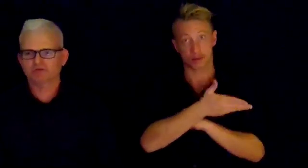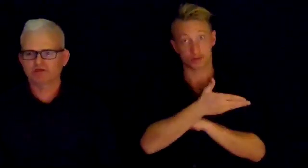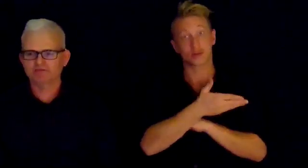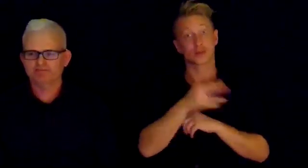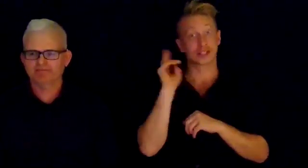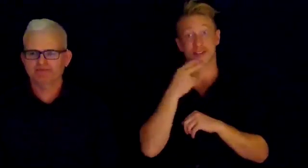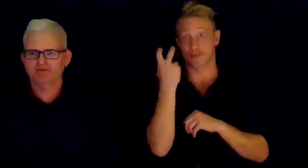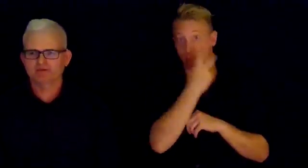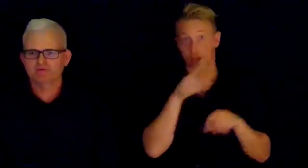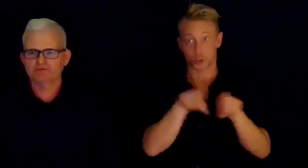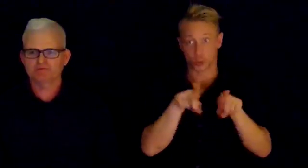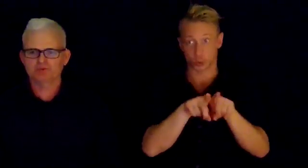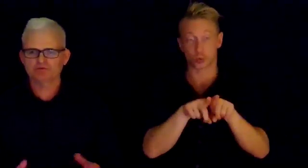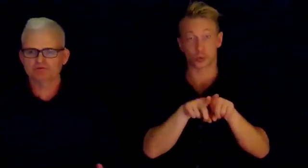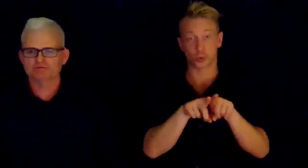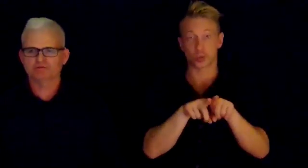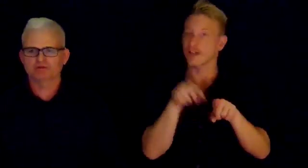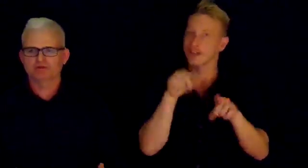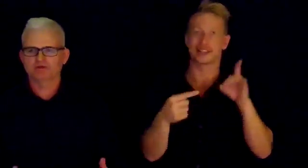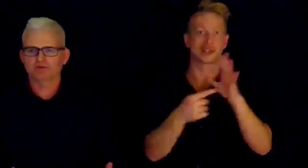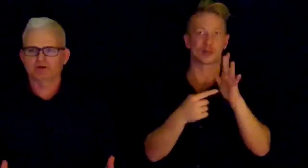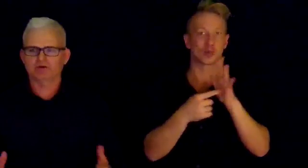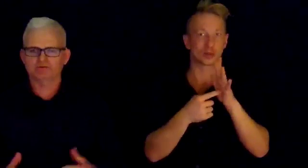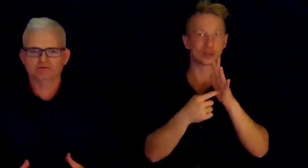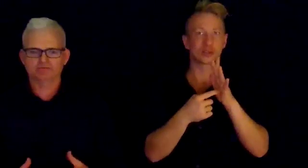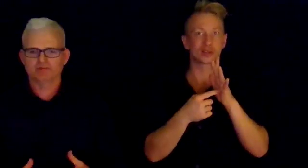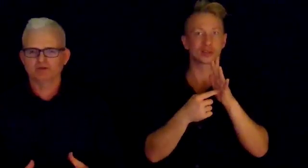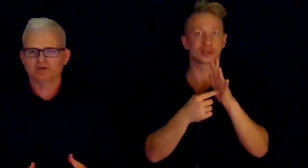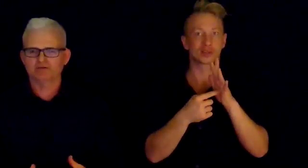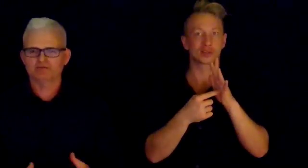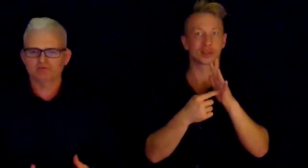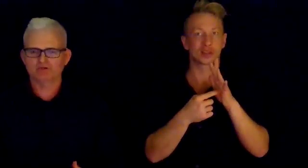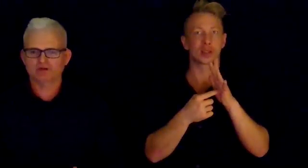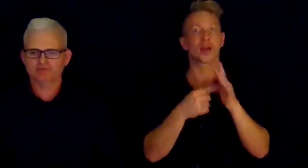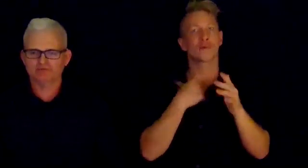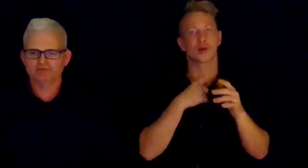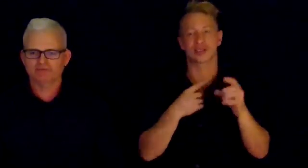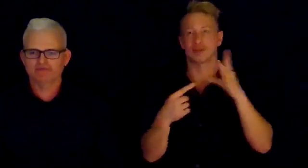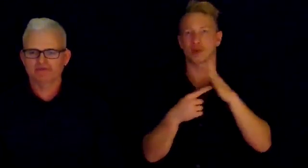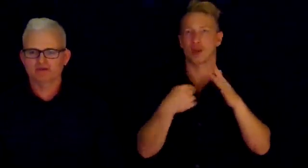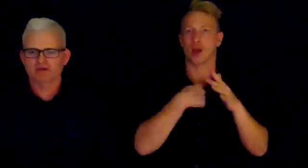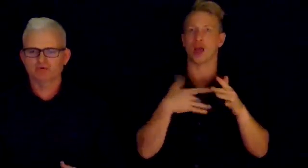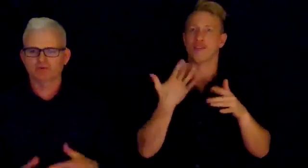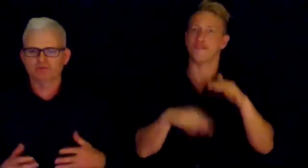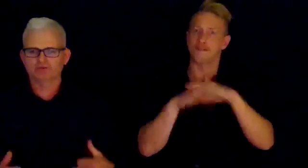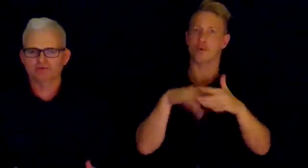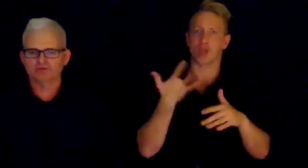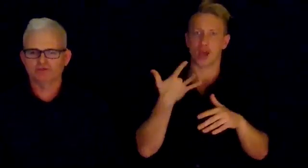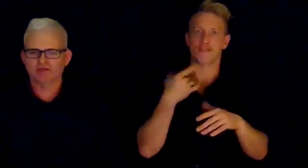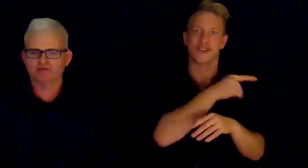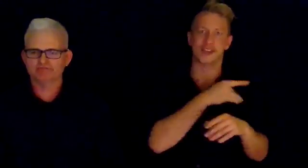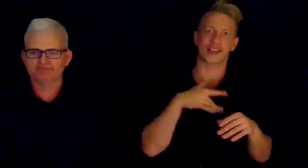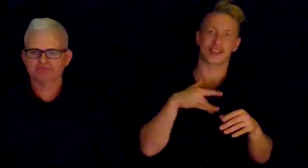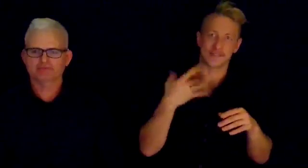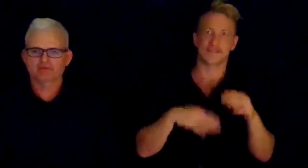also deafblind, which is important that we both live a full life in what we